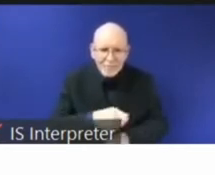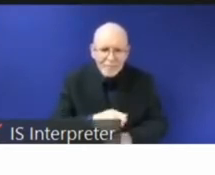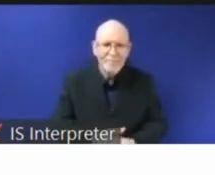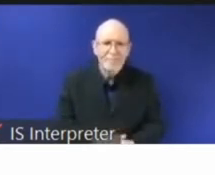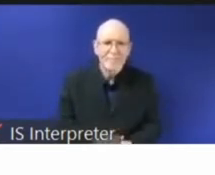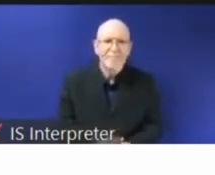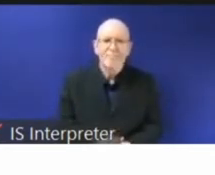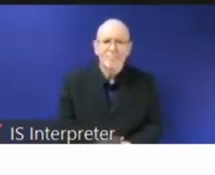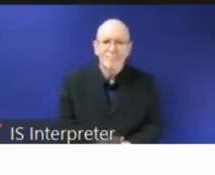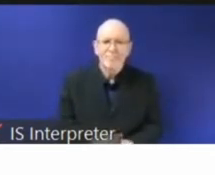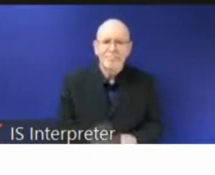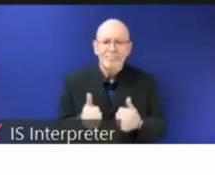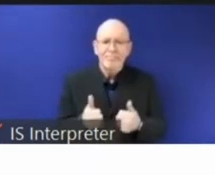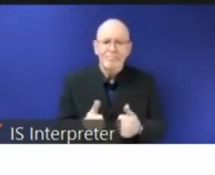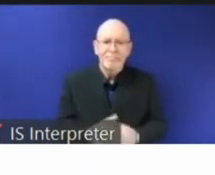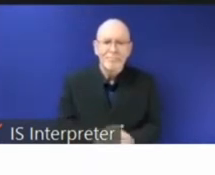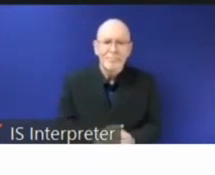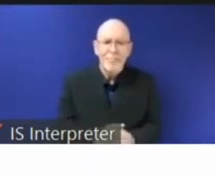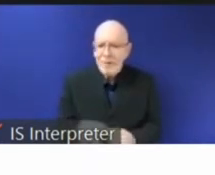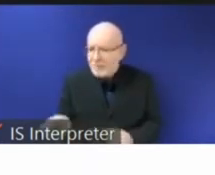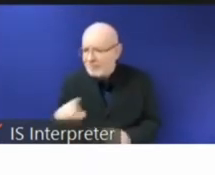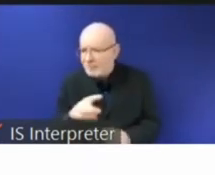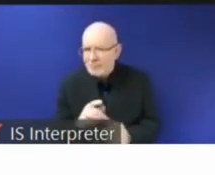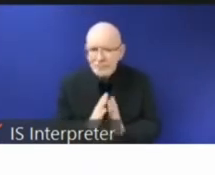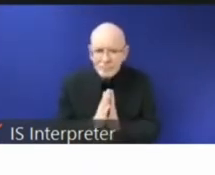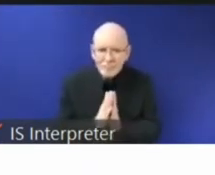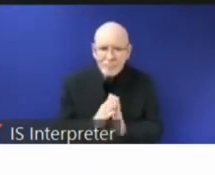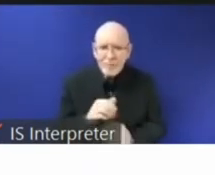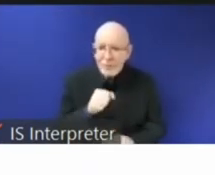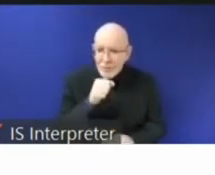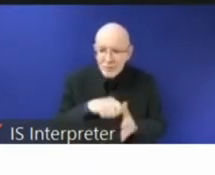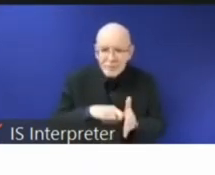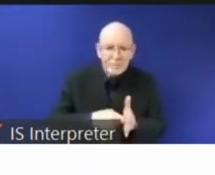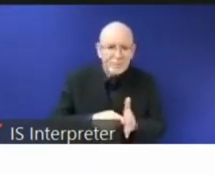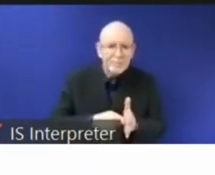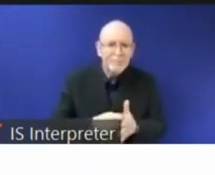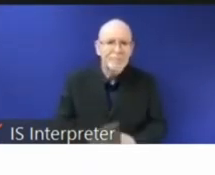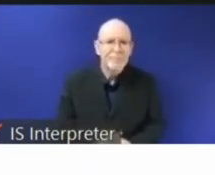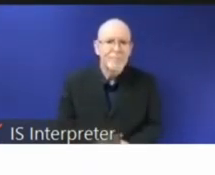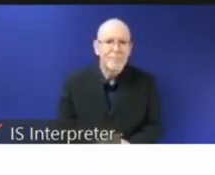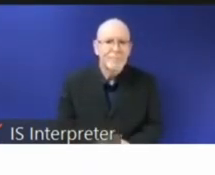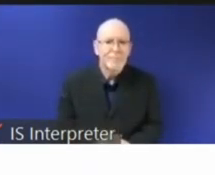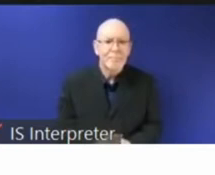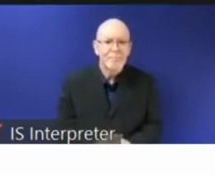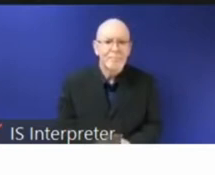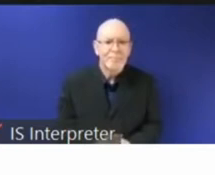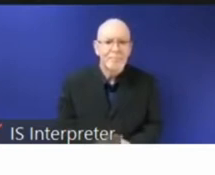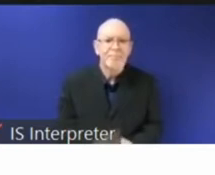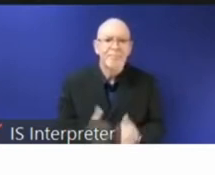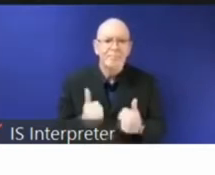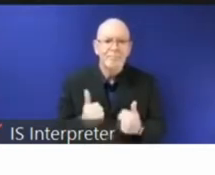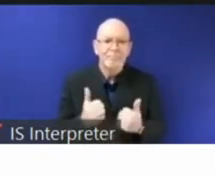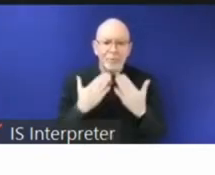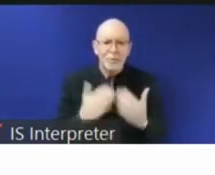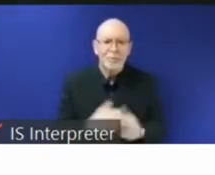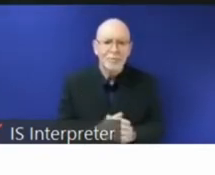Thank you. With so many attendees from all over the world, it is easy to forget to mention the backbone of global gatherings